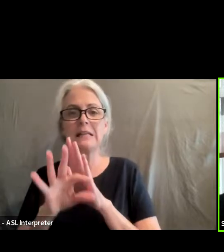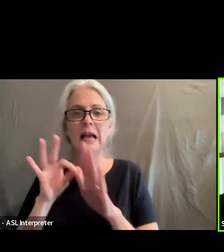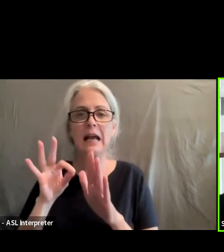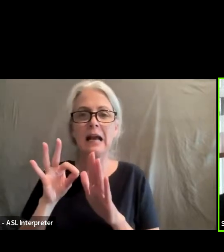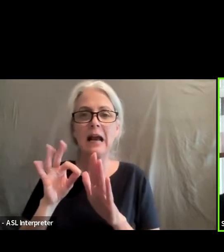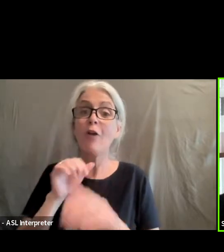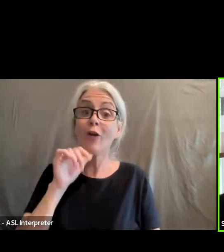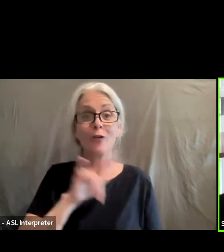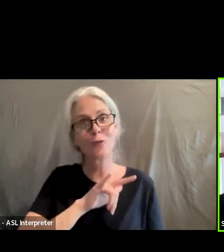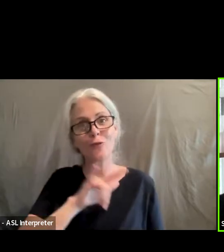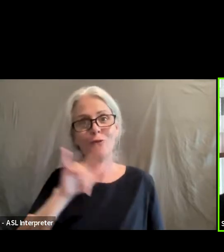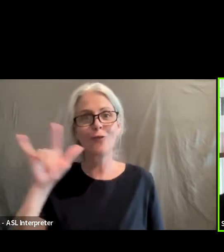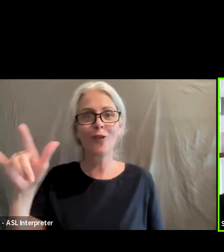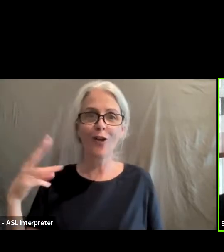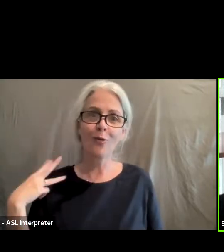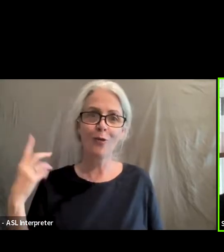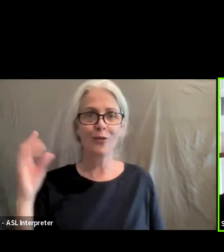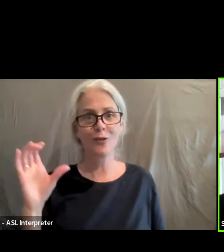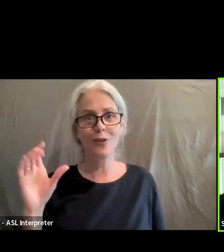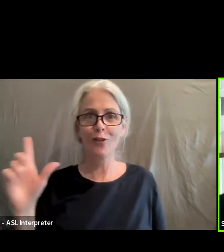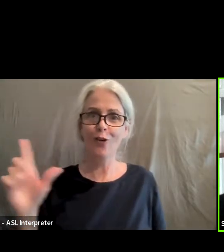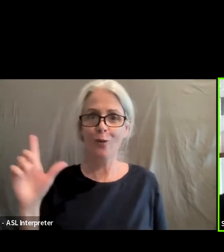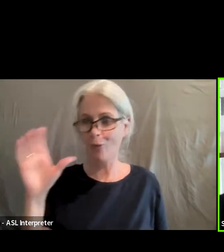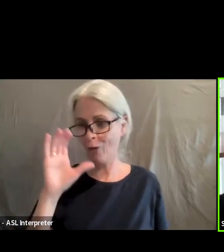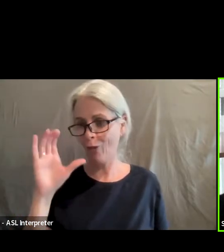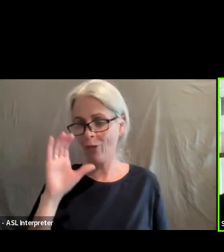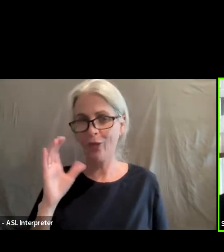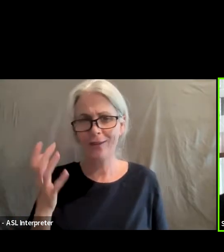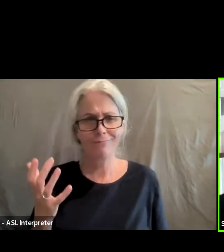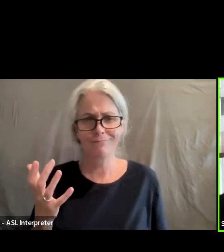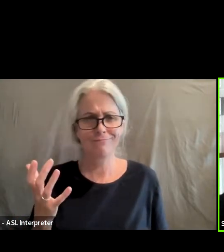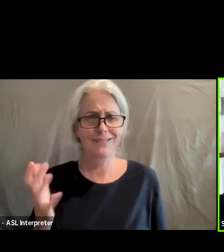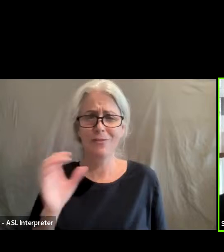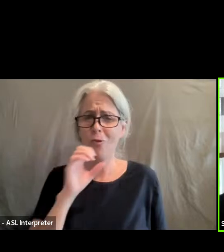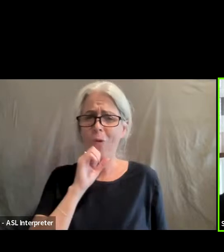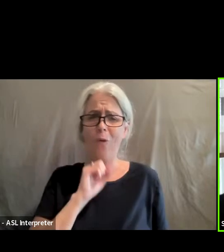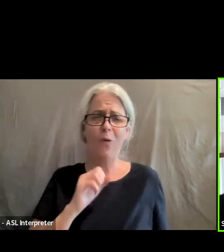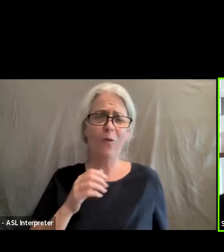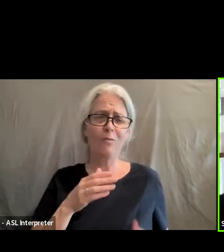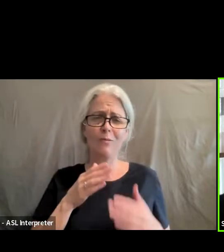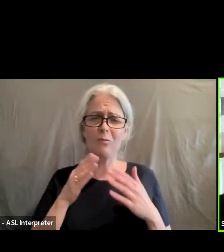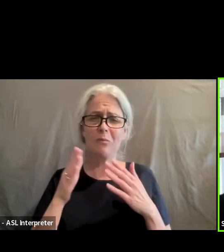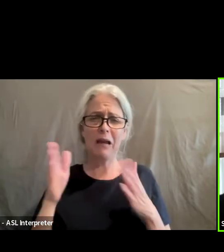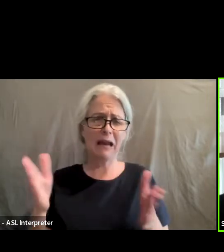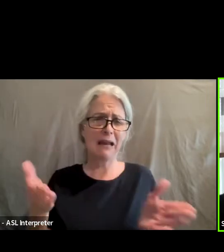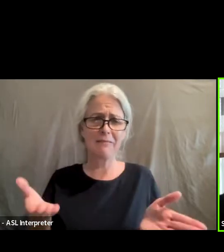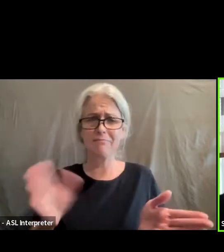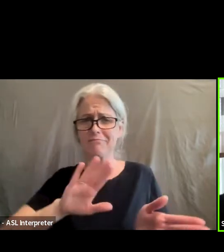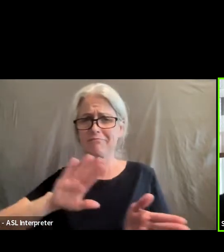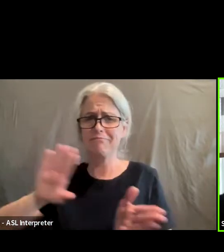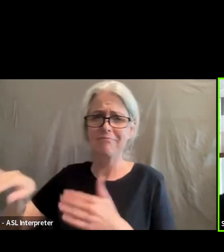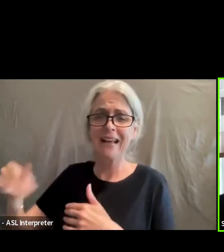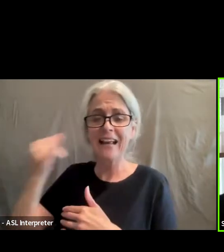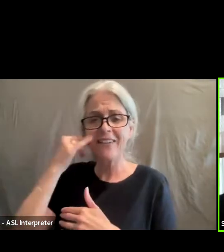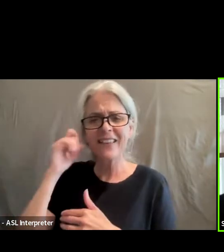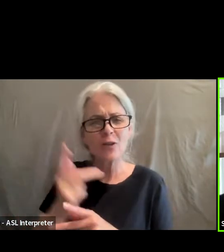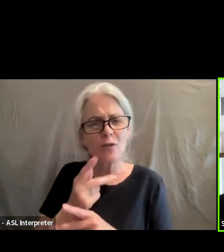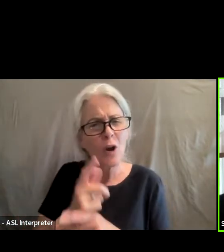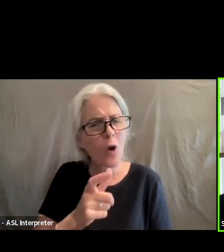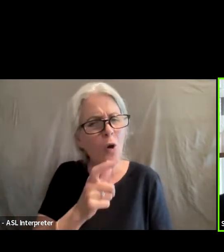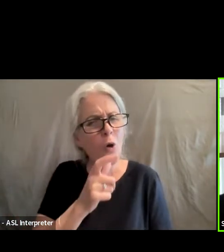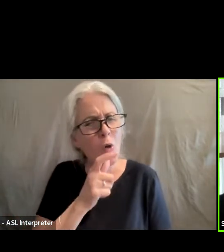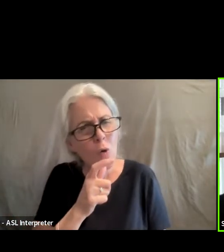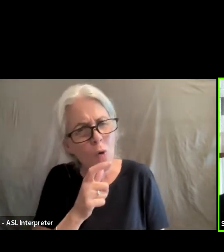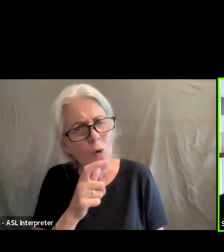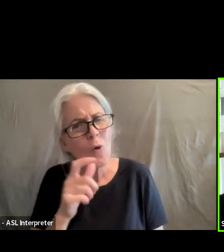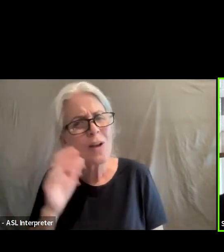fly to Washington, D.C., of course. They're not going to go to the library and search it up because that's outdated, right? Every 4 years, you could have a new term. So if they need to figure out who is the Speaker of the